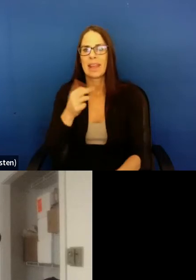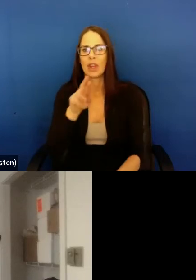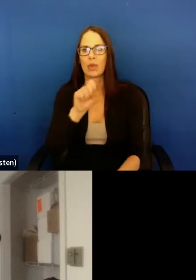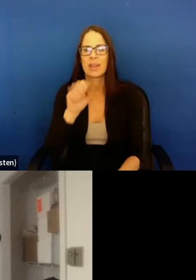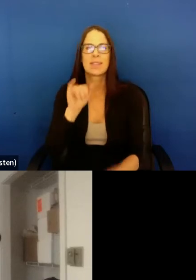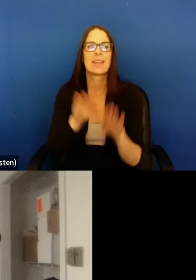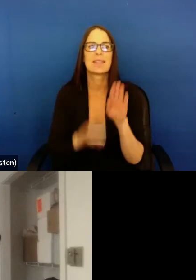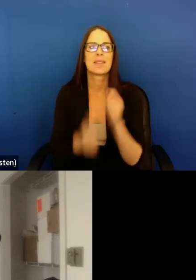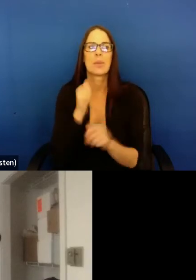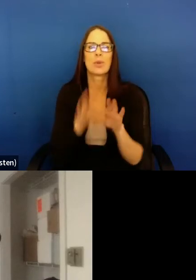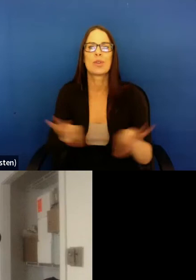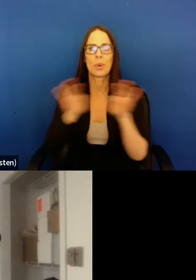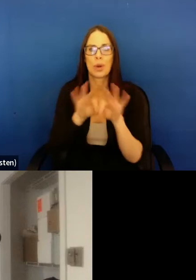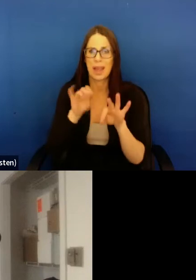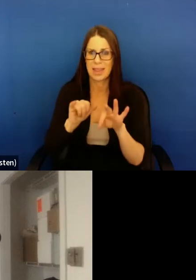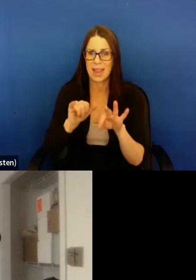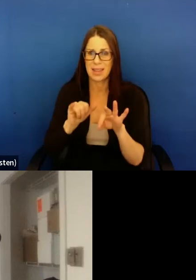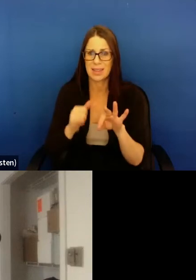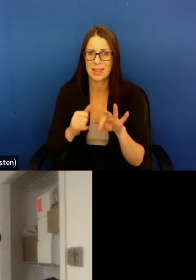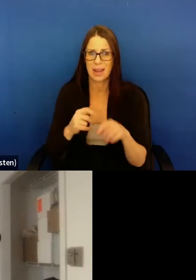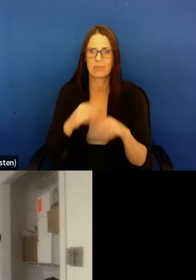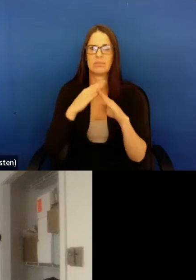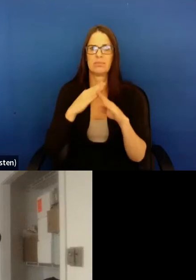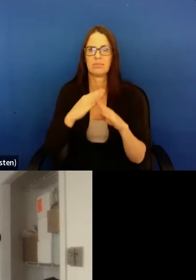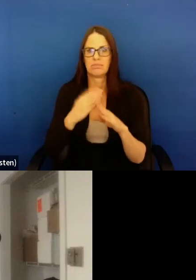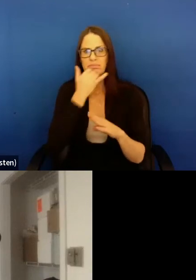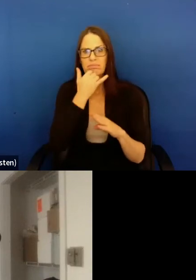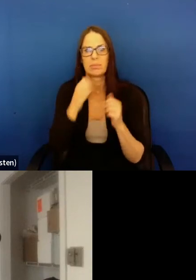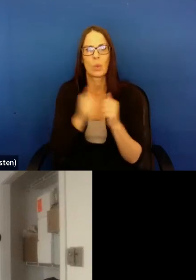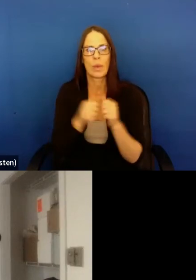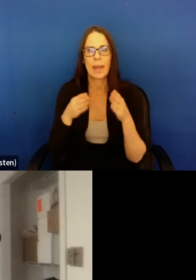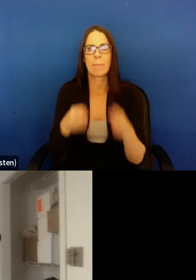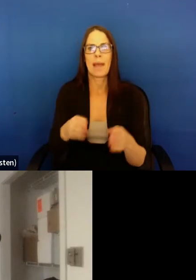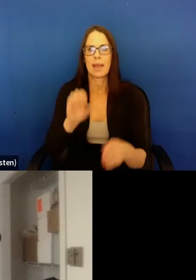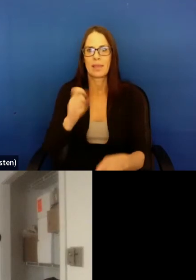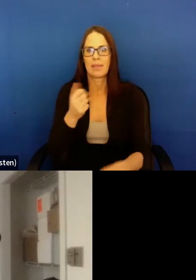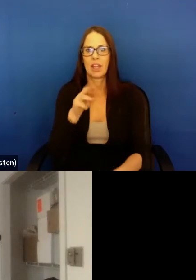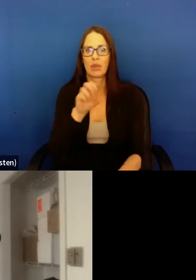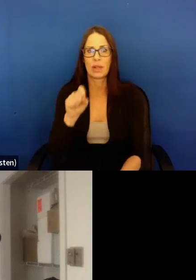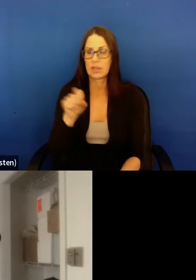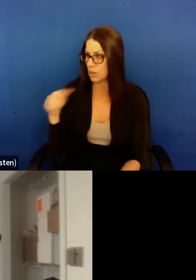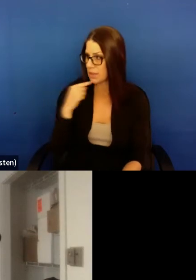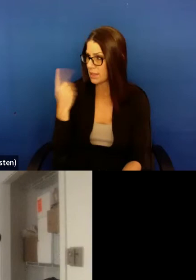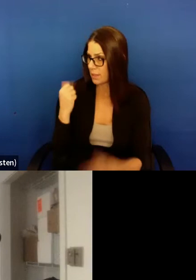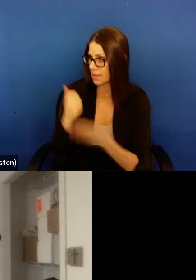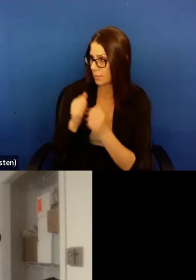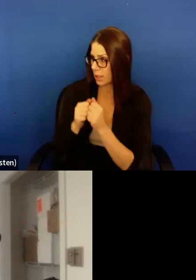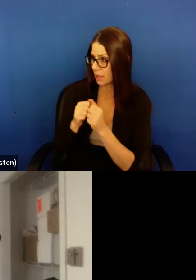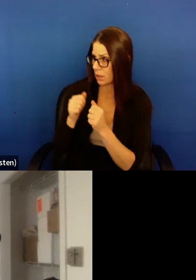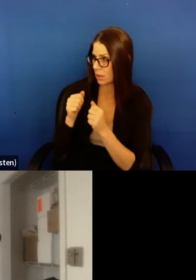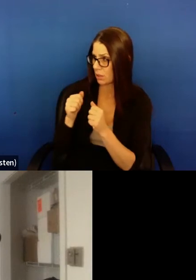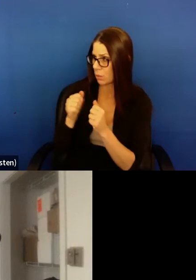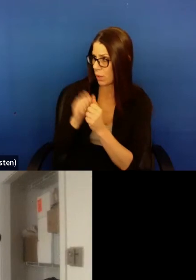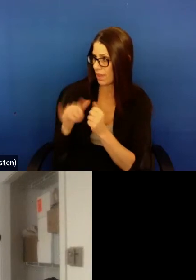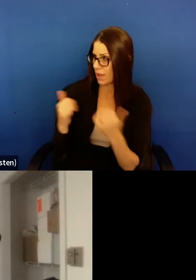And that's messing with the path of egress, and we need to fix it. So you said Elham is helping you with that currently? Yeah, but like I